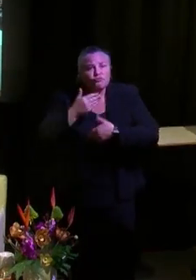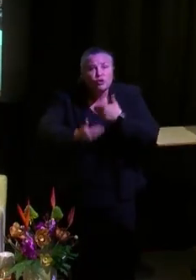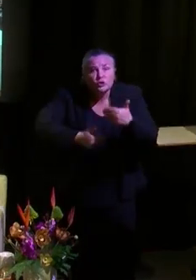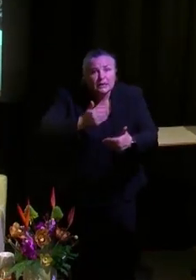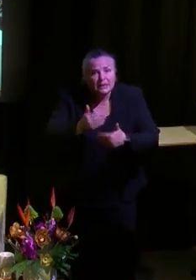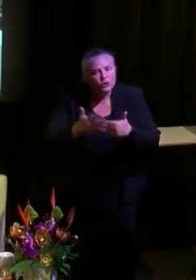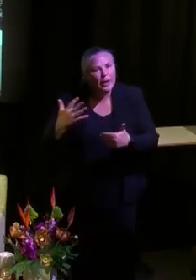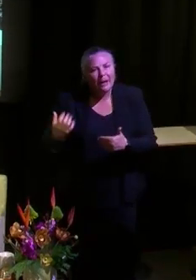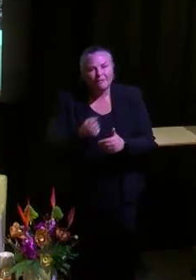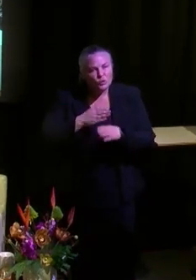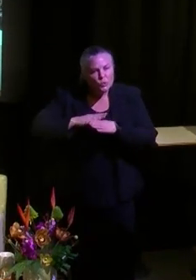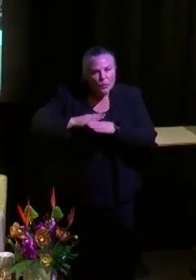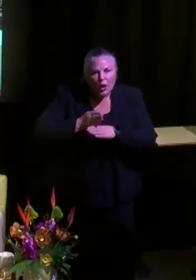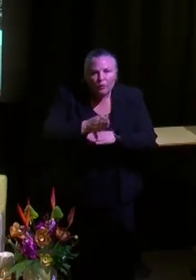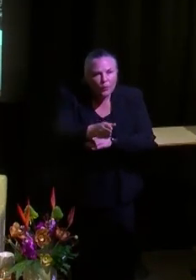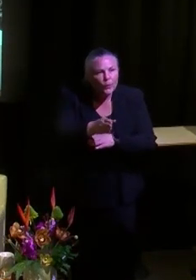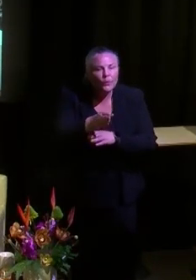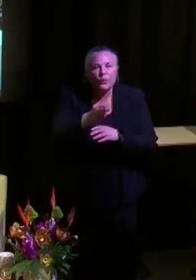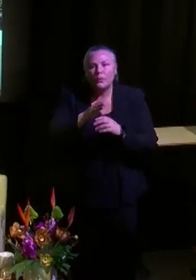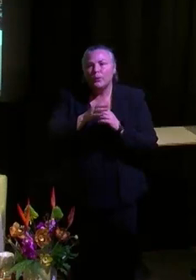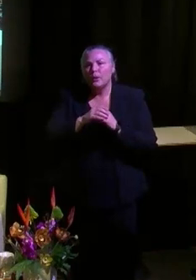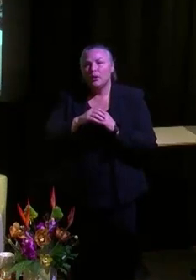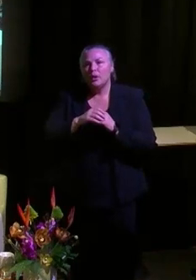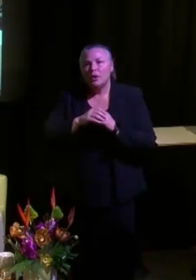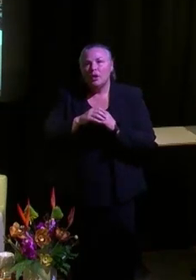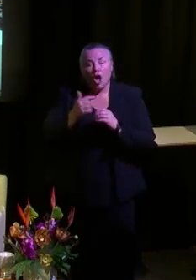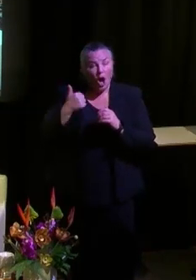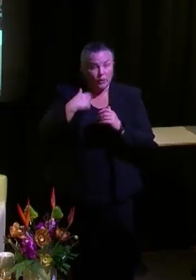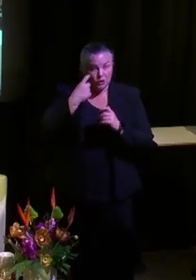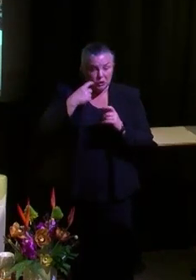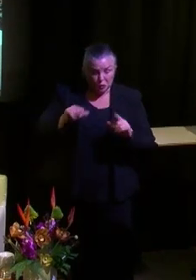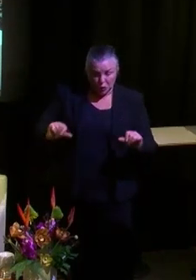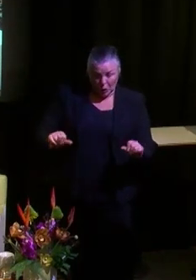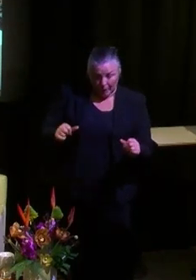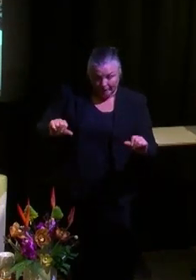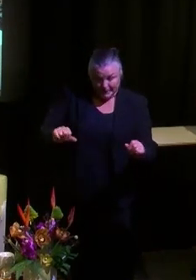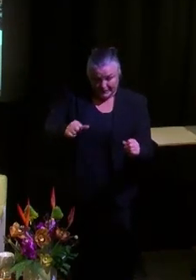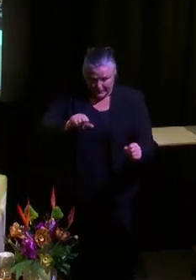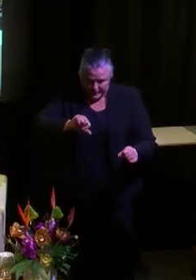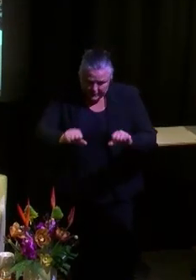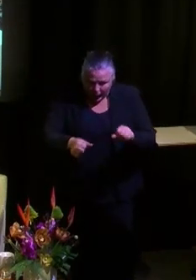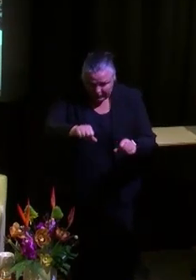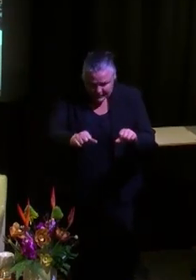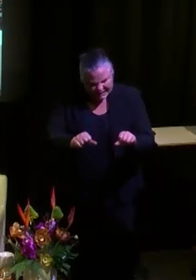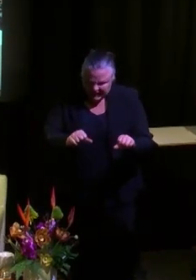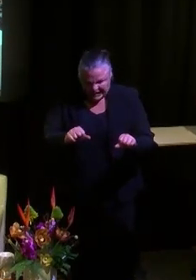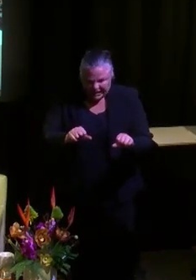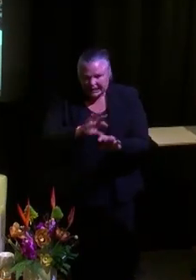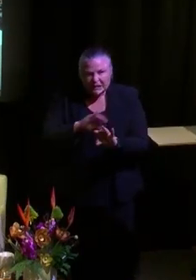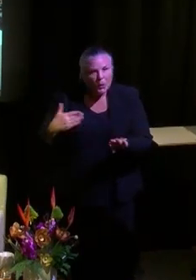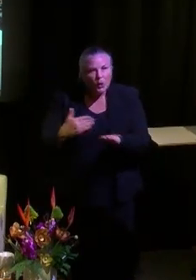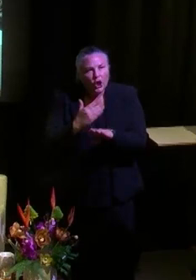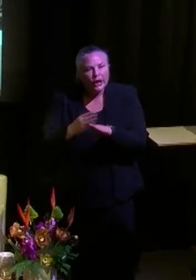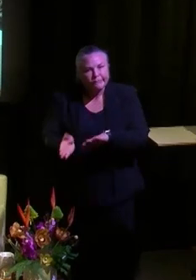you have to go through. And, you know, at one point I was kind of sculpting into it as well, and then that wasn't quite working. So,